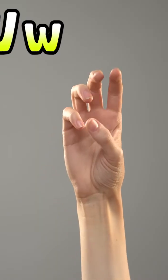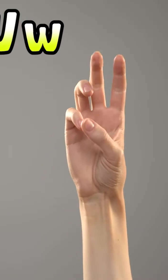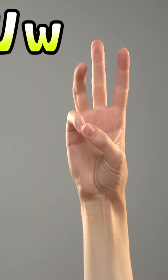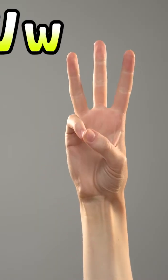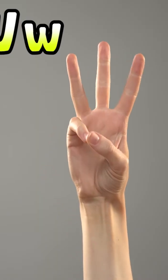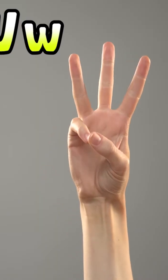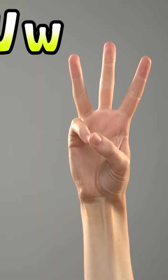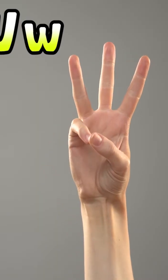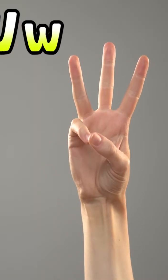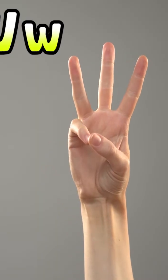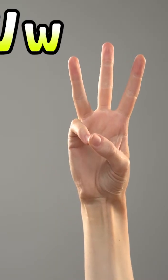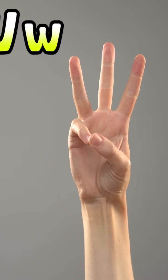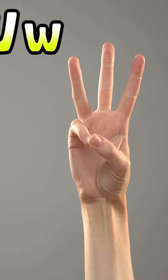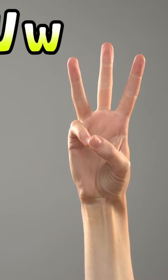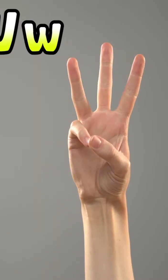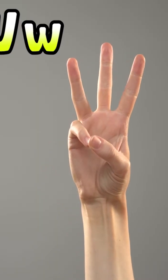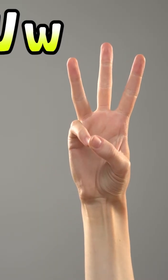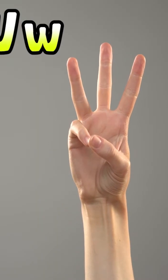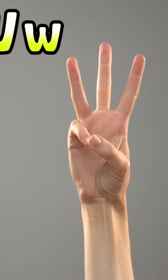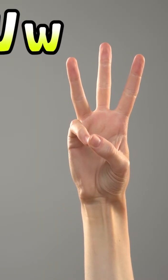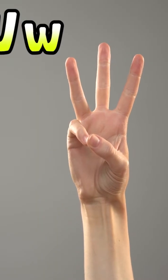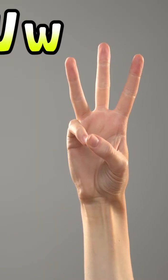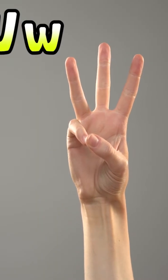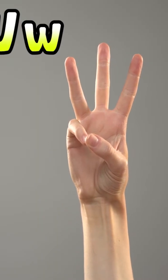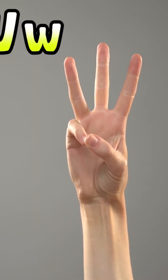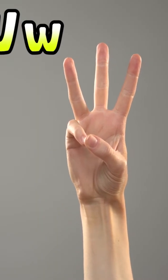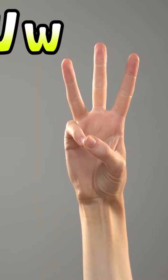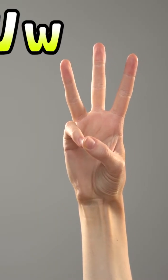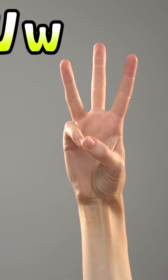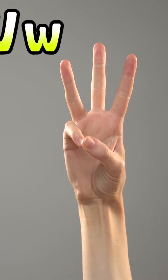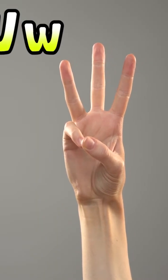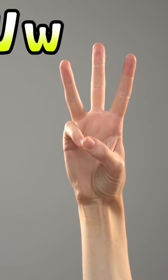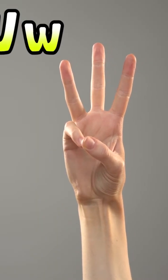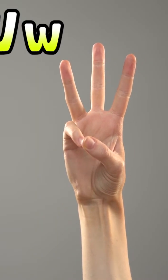W is for wolf.